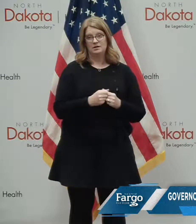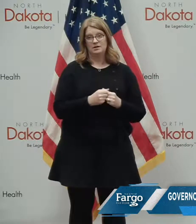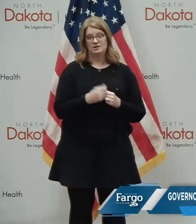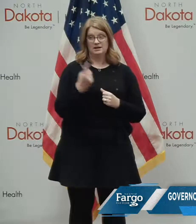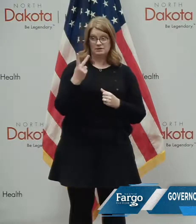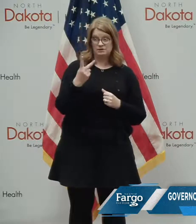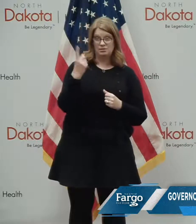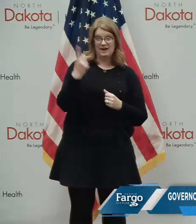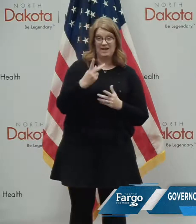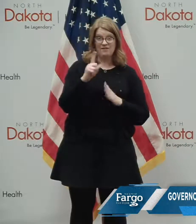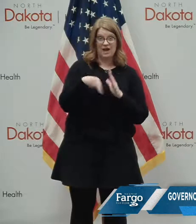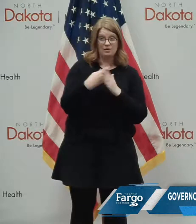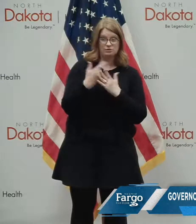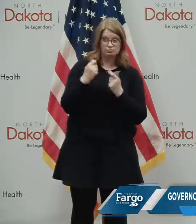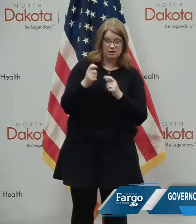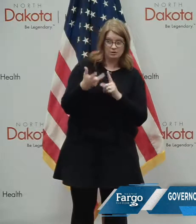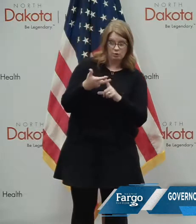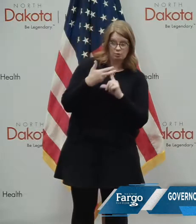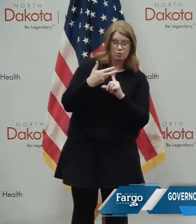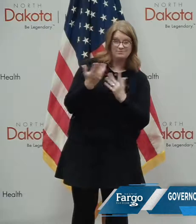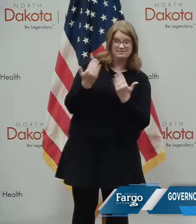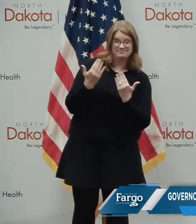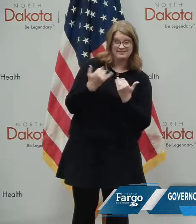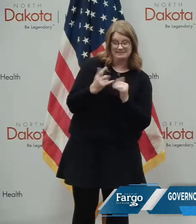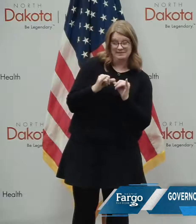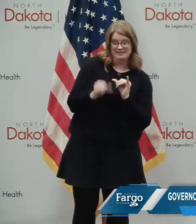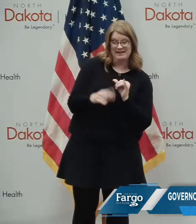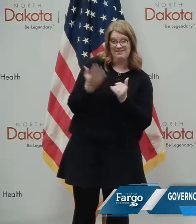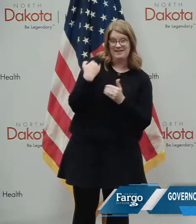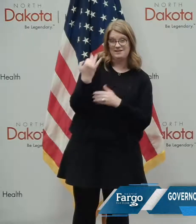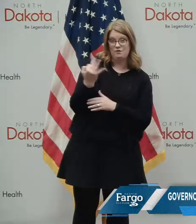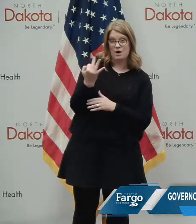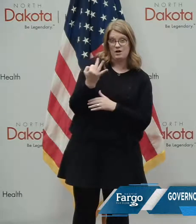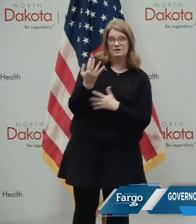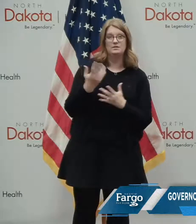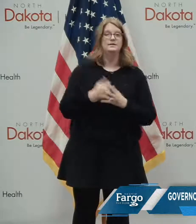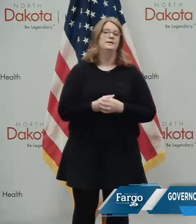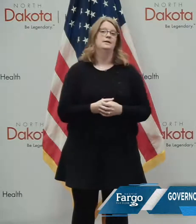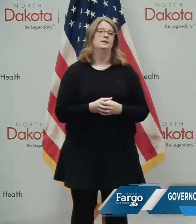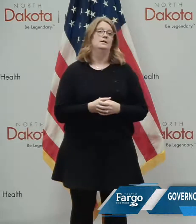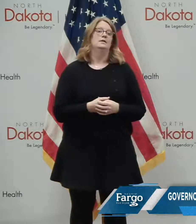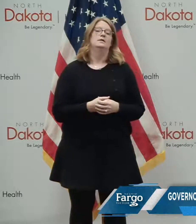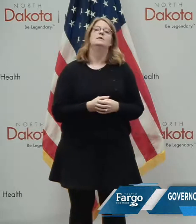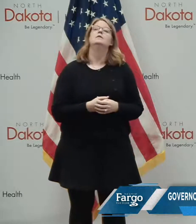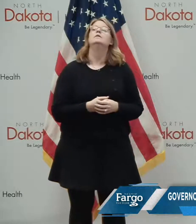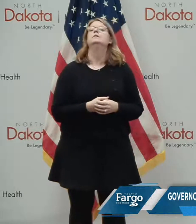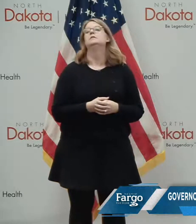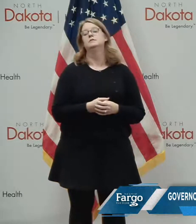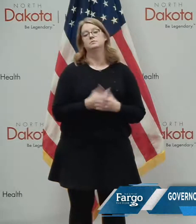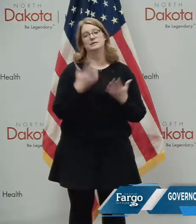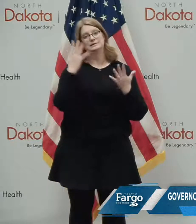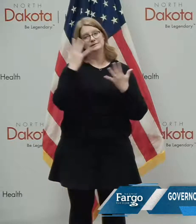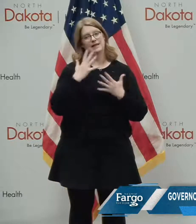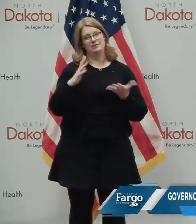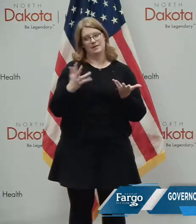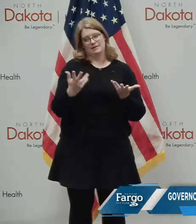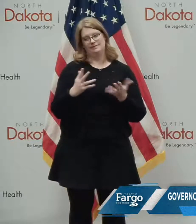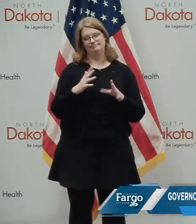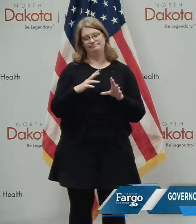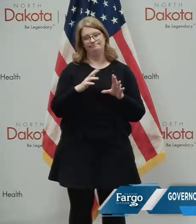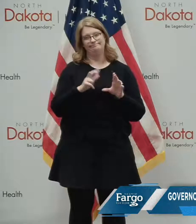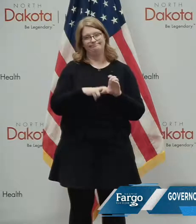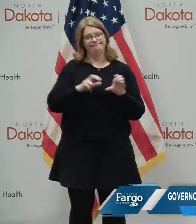trying to recruit him to stay last Friday. But it's, and we're sad that he left, and we're gonna, we